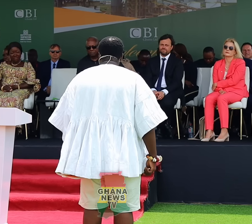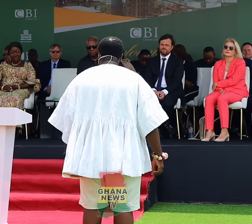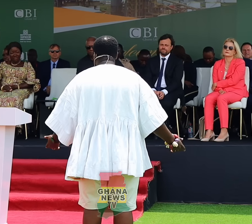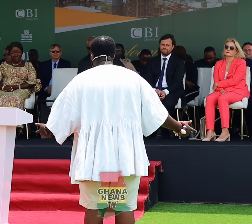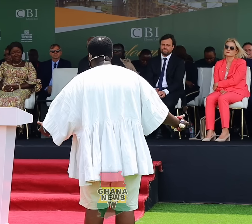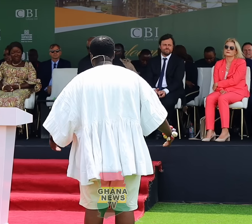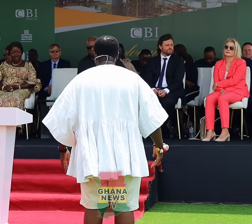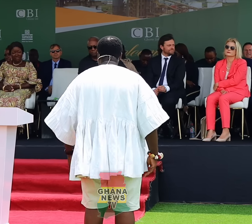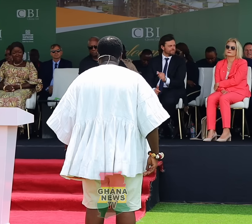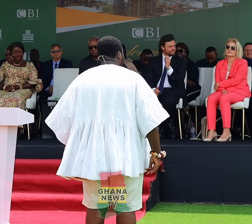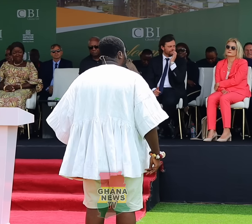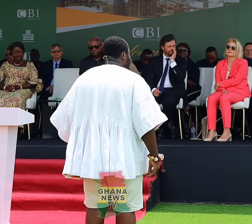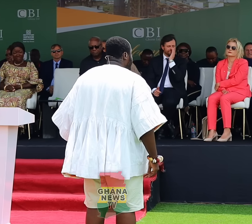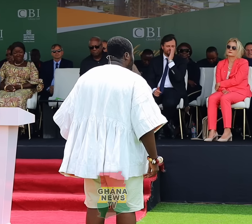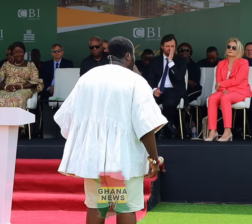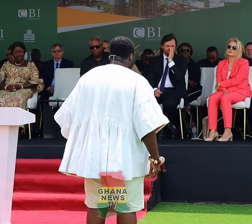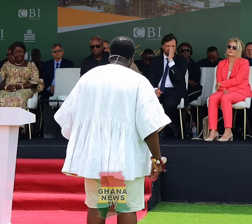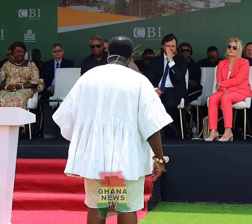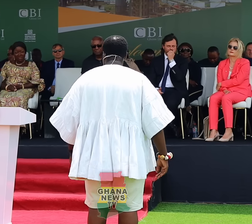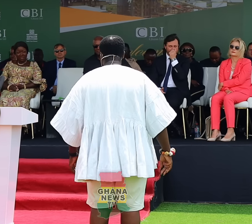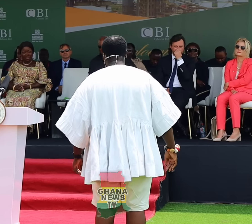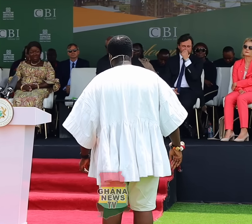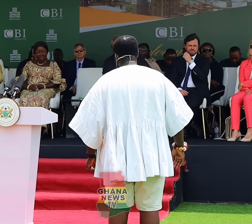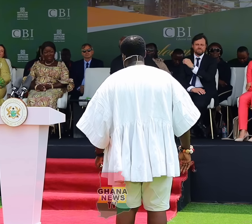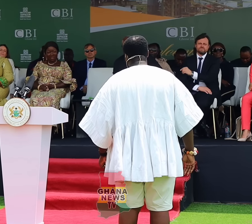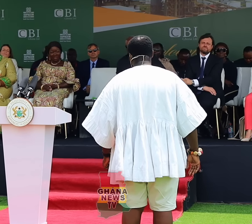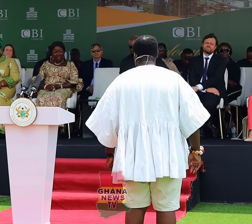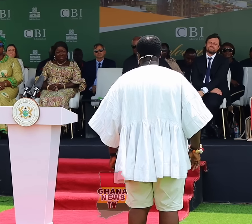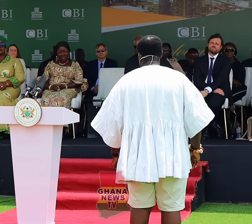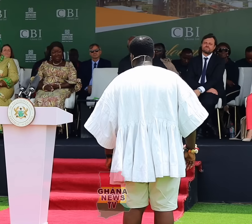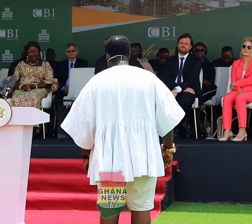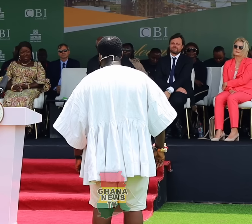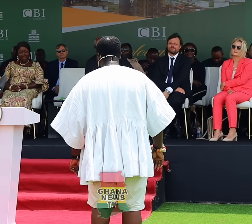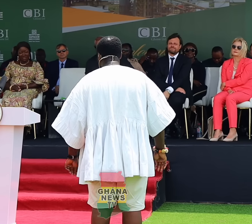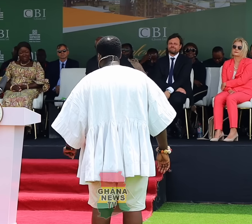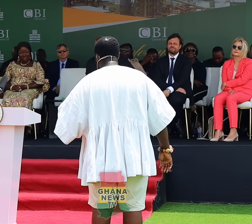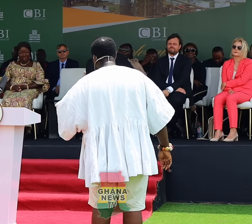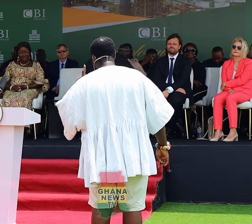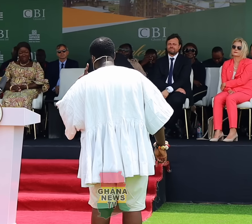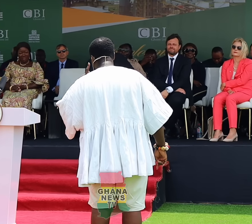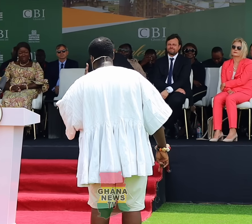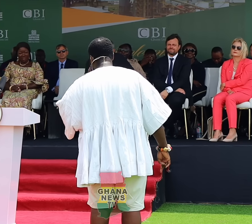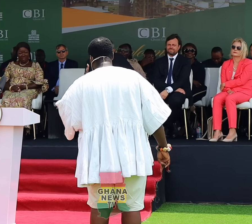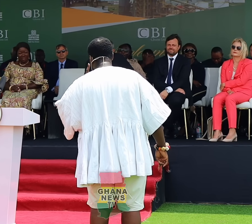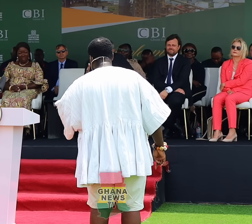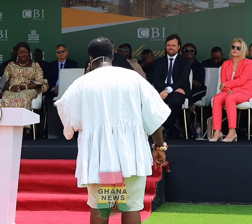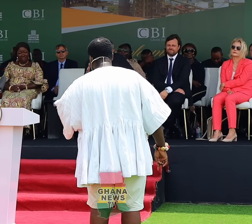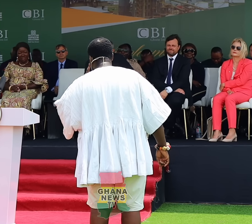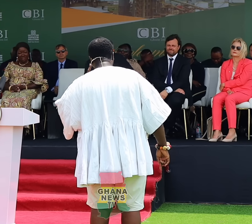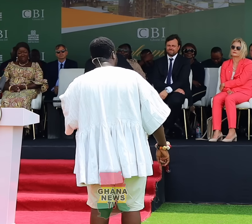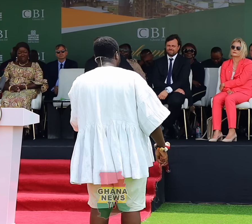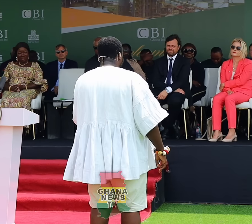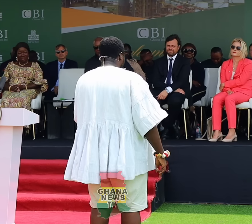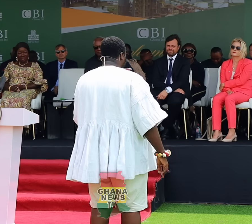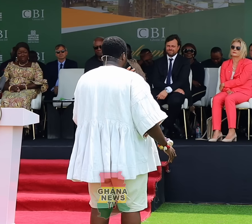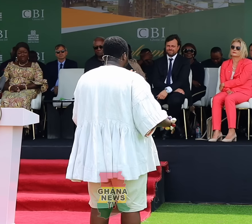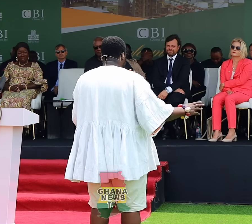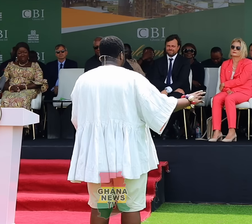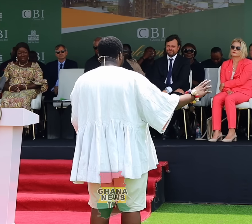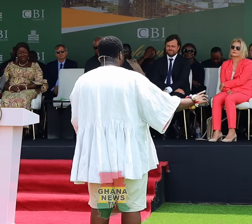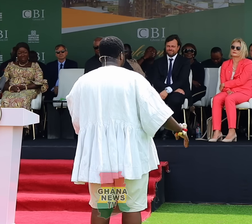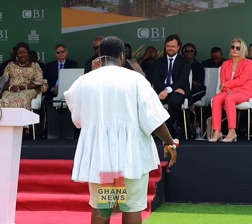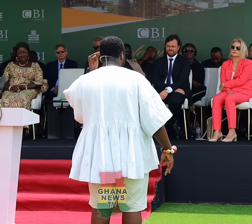morning and the keys of the nation are missing. He does not hold them in his pocket, my people, but he holds them in a great place. For our commonwealth